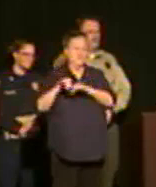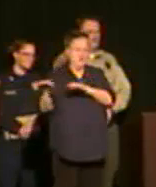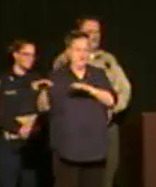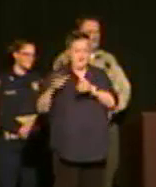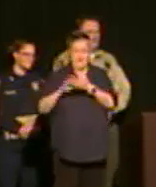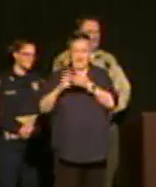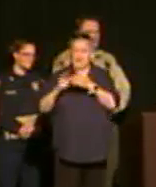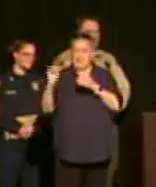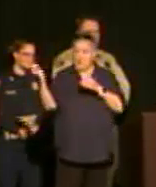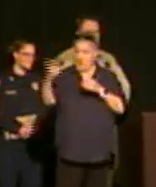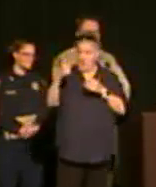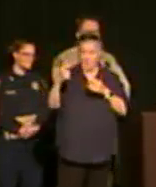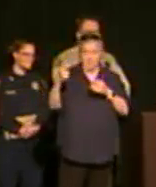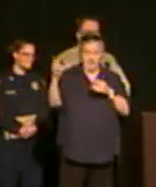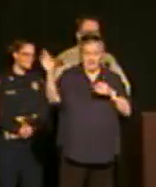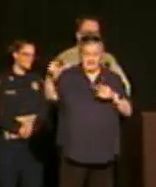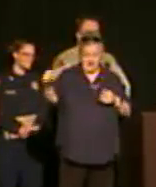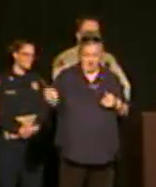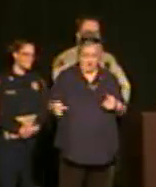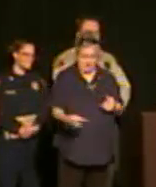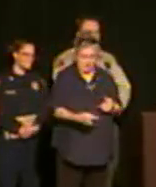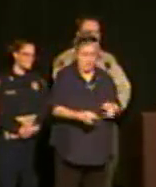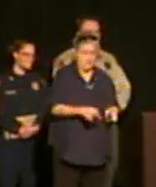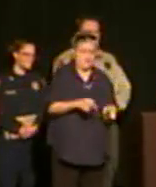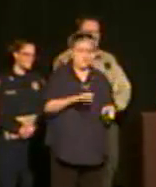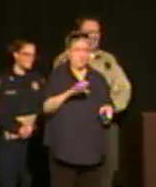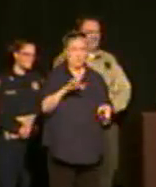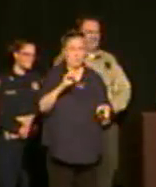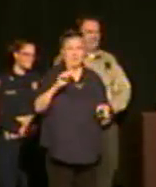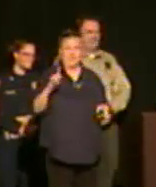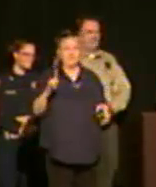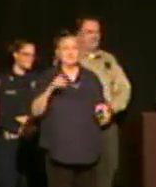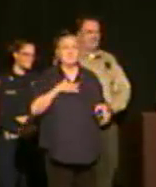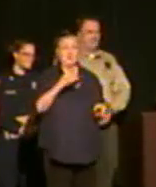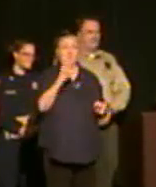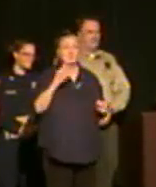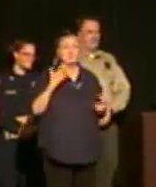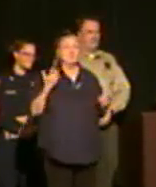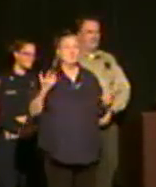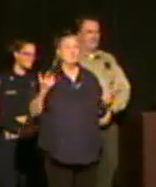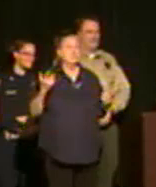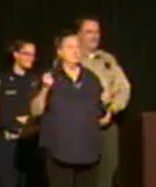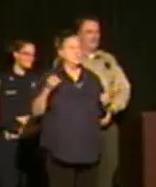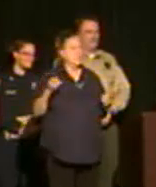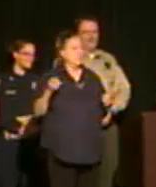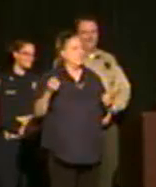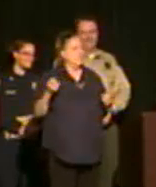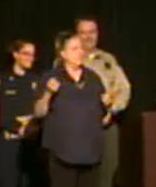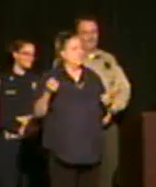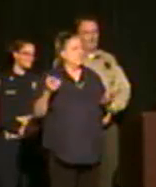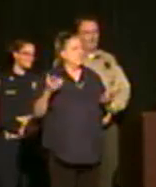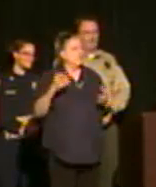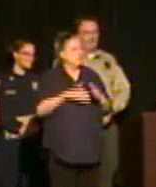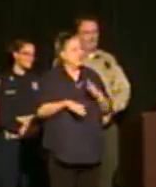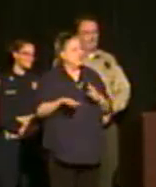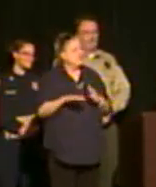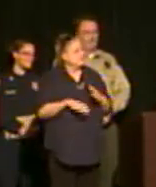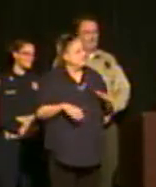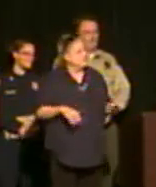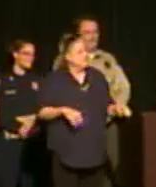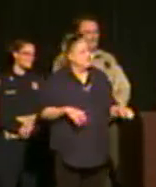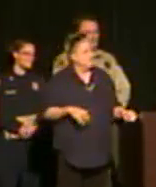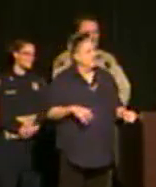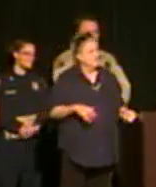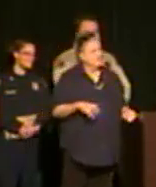they clean all the way down to this creek, is my question. So basically,